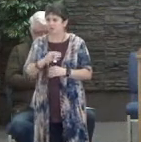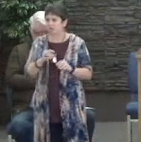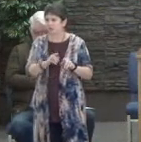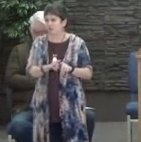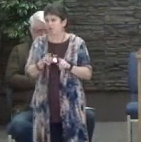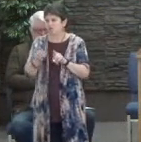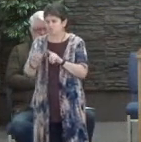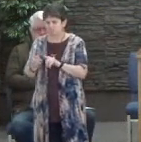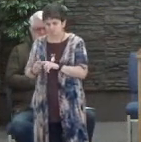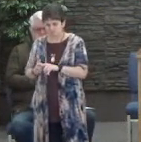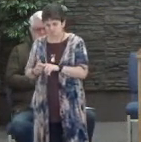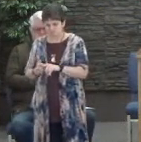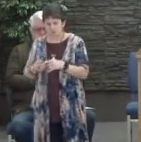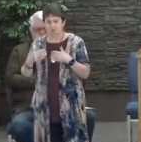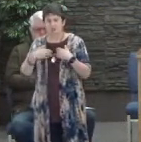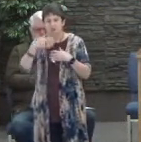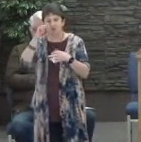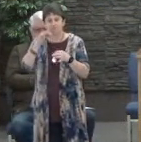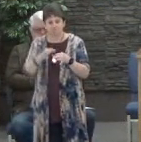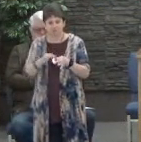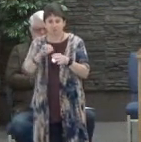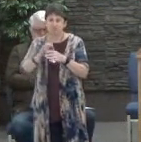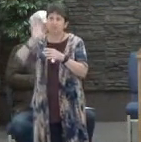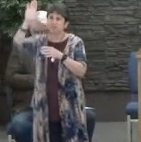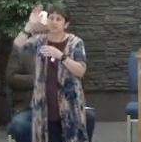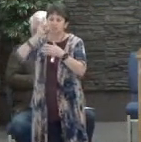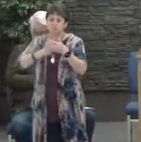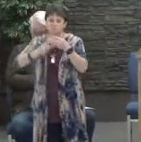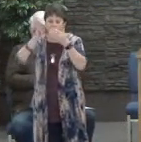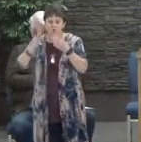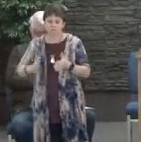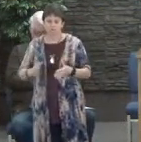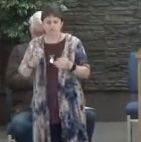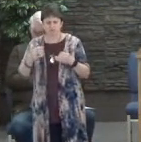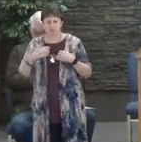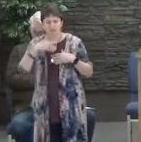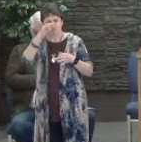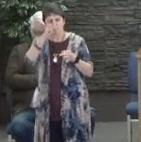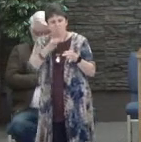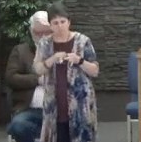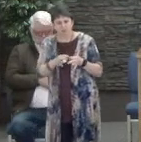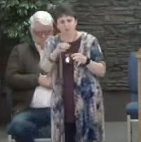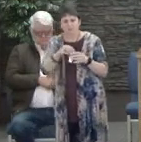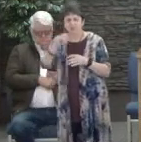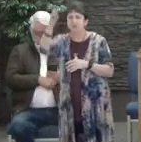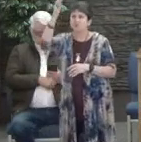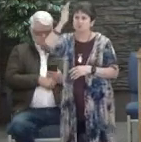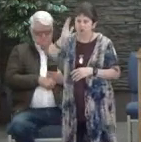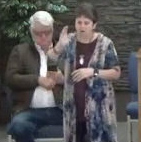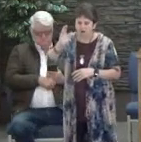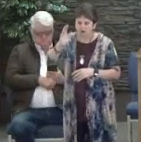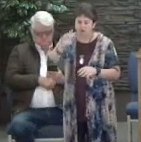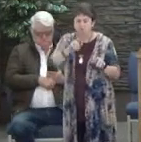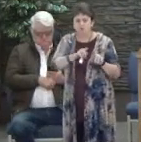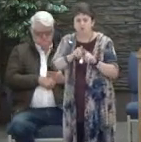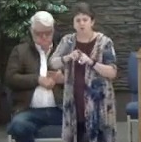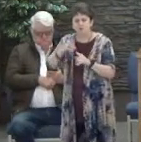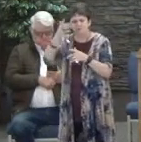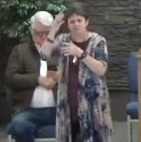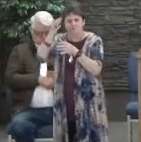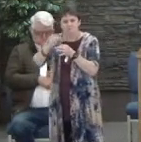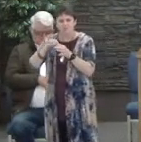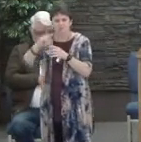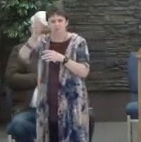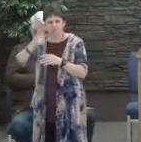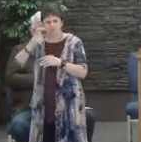also have faith in his prophets. So they're supposed to have faith in God, but they're also supposed to have faith